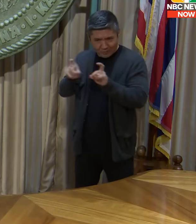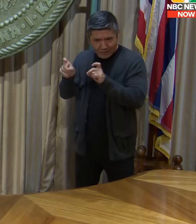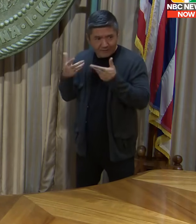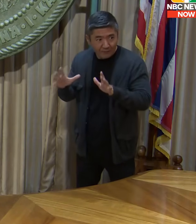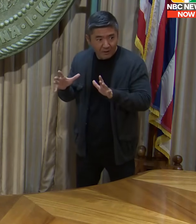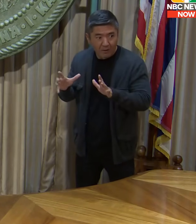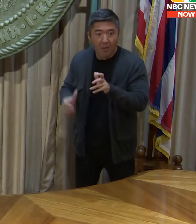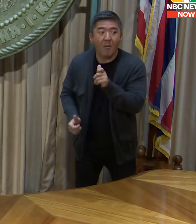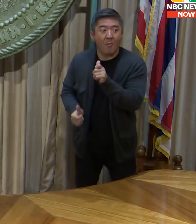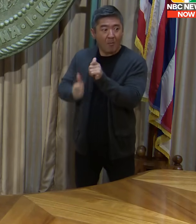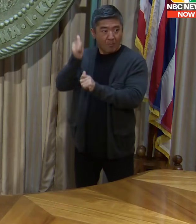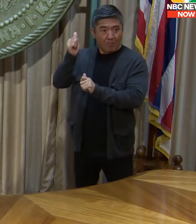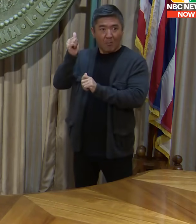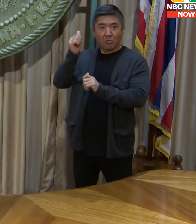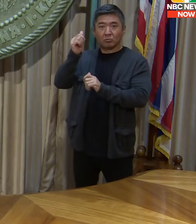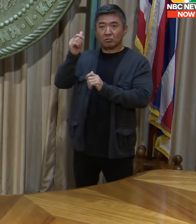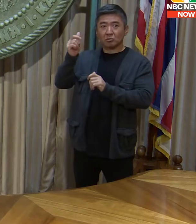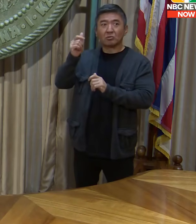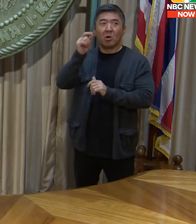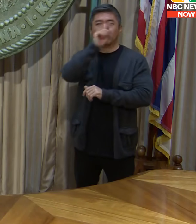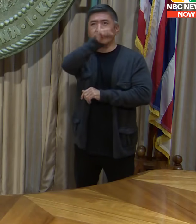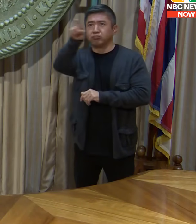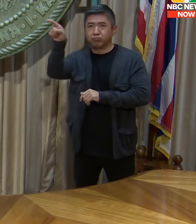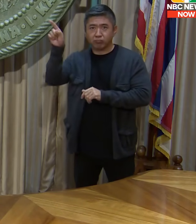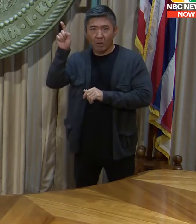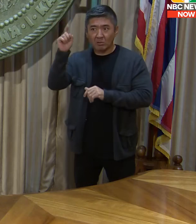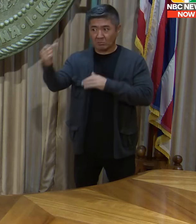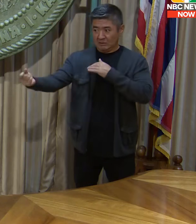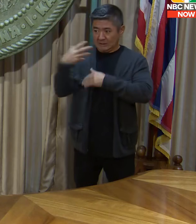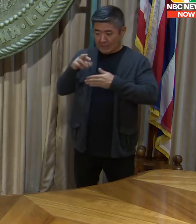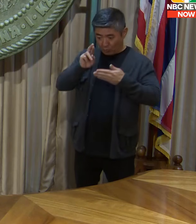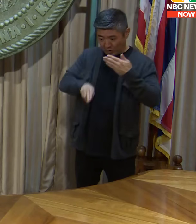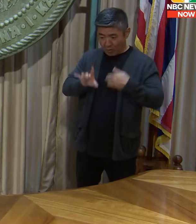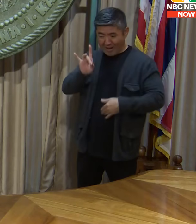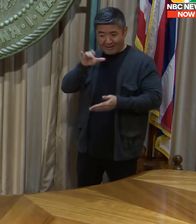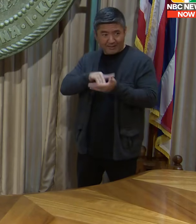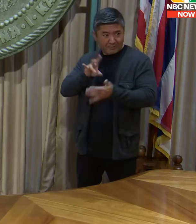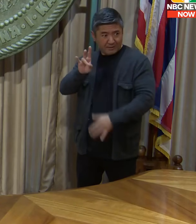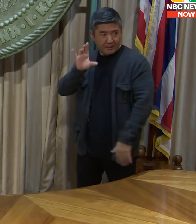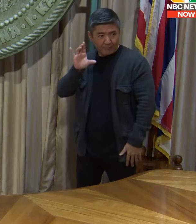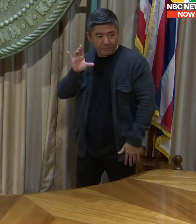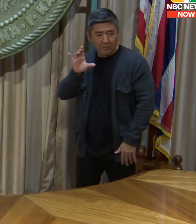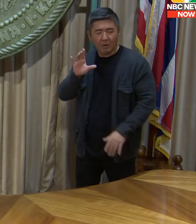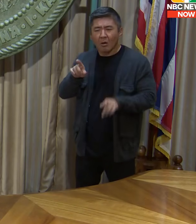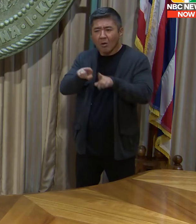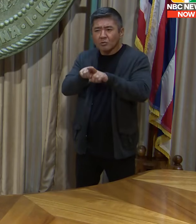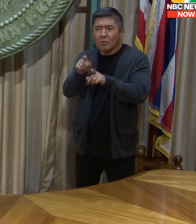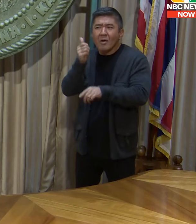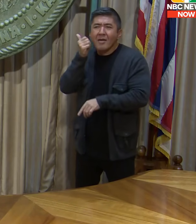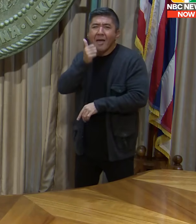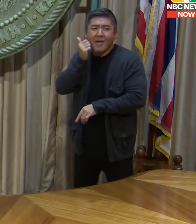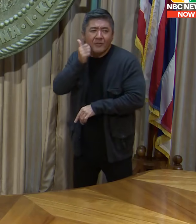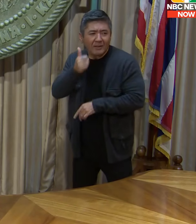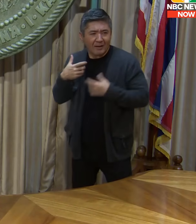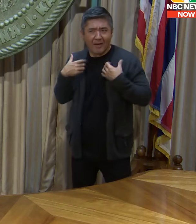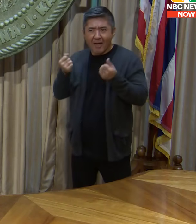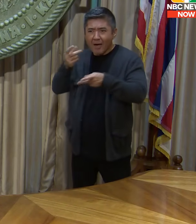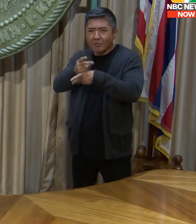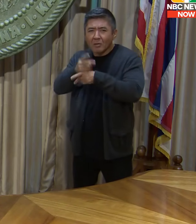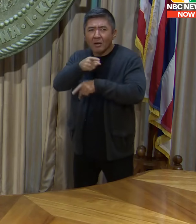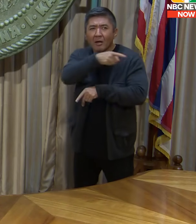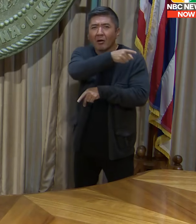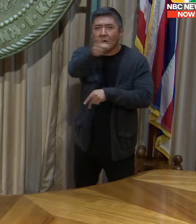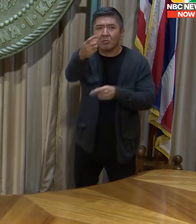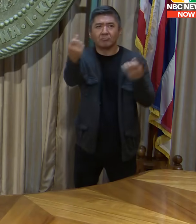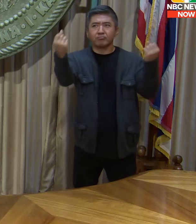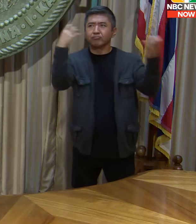of them out in the community at the hospitals, but also every day we get an update from the Healthcare Association on how many of our hospital beds are used, how